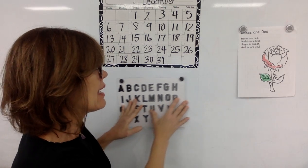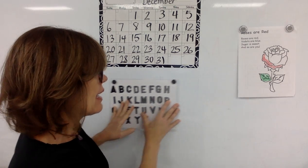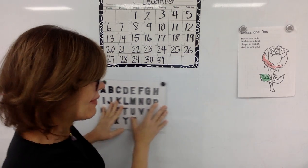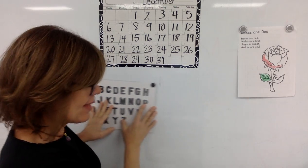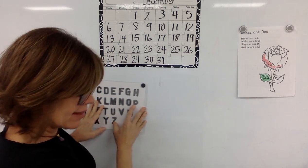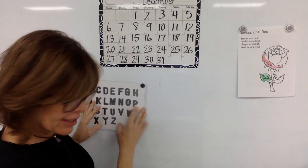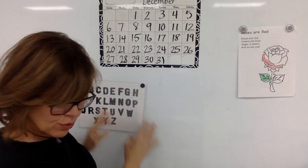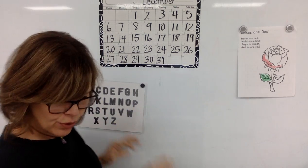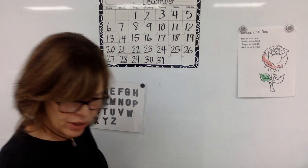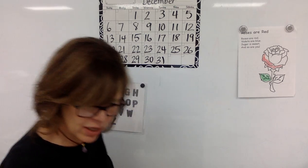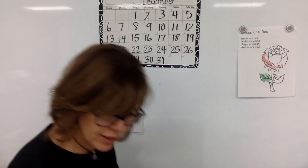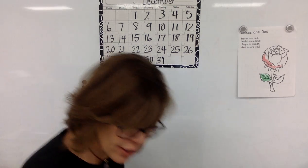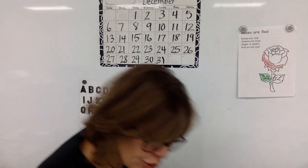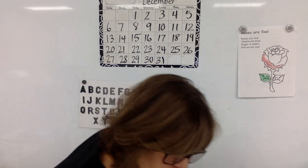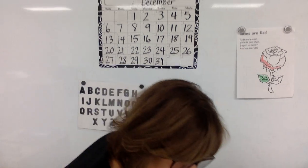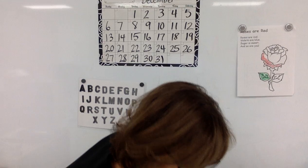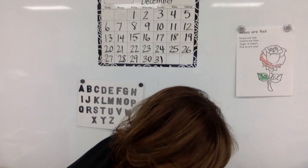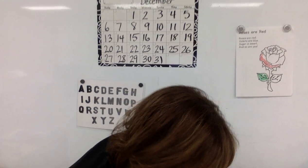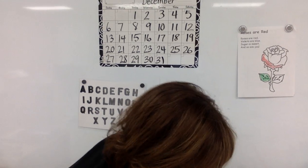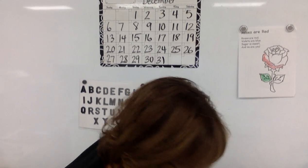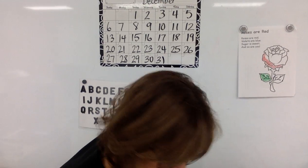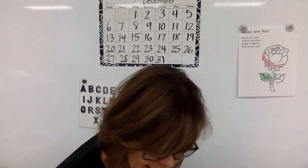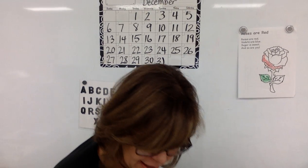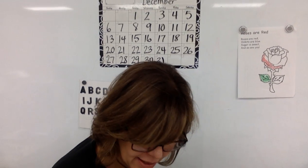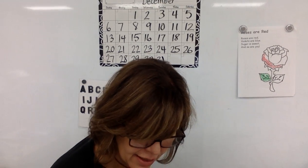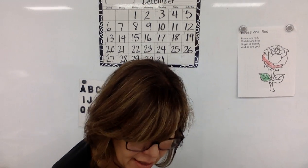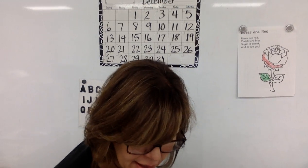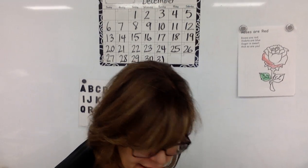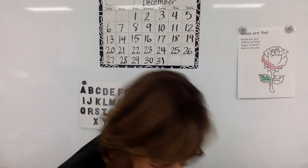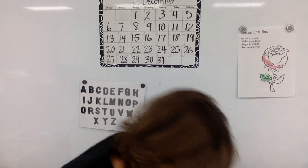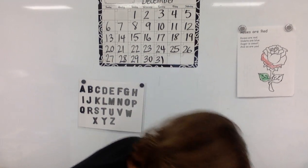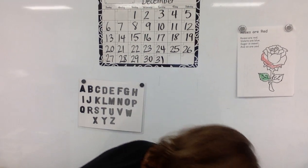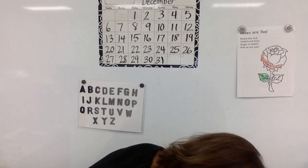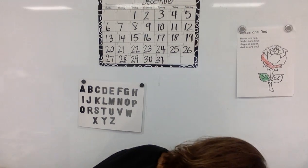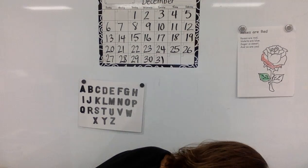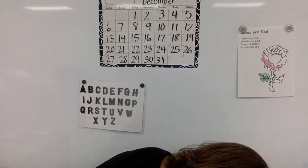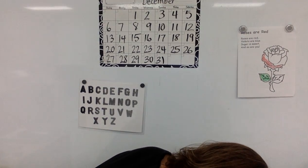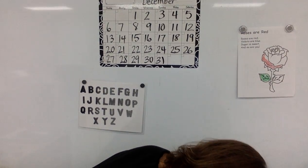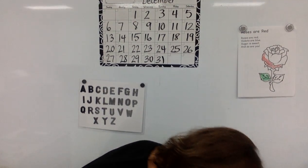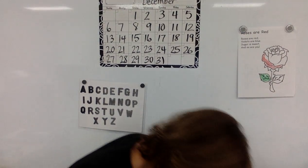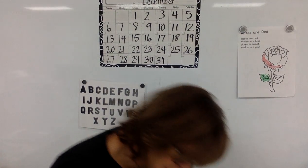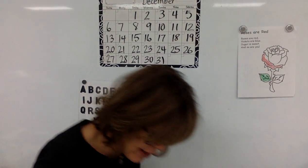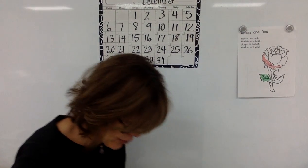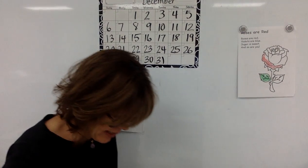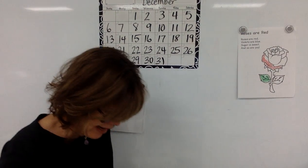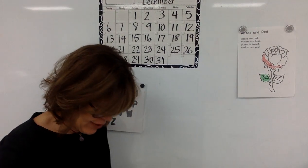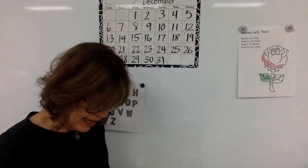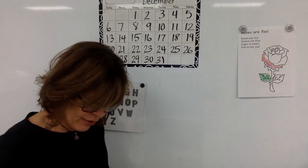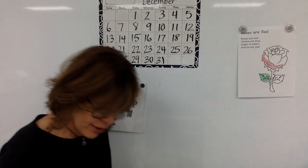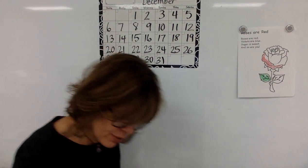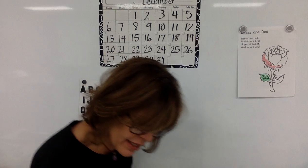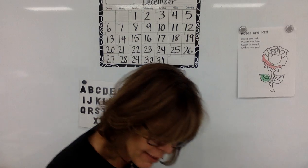And then let's work on our shapes. And I did not have those out in handy, so I'm going to have to gather those up.